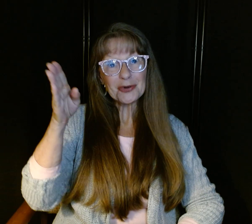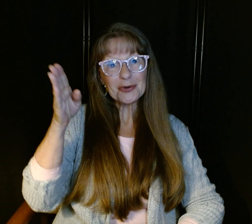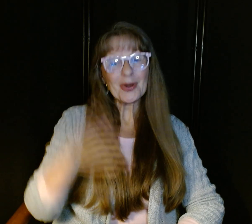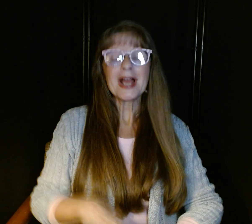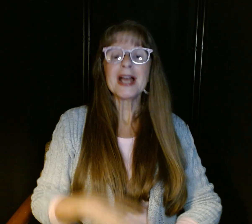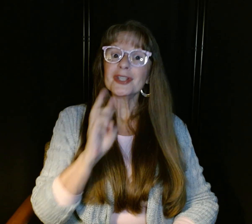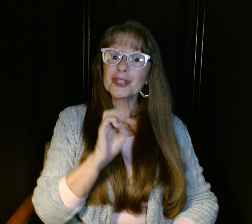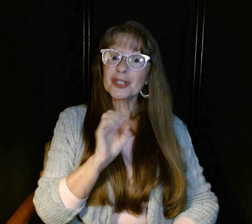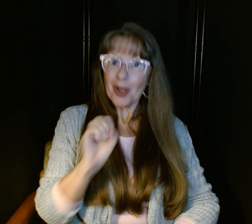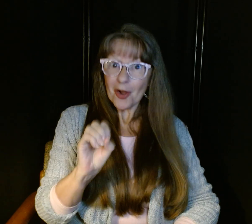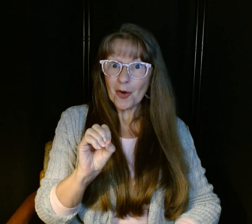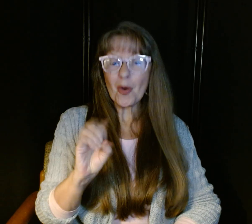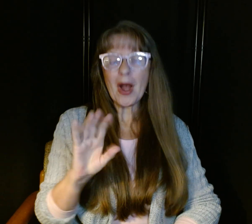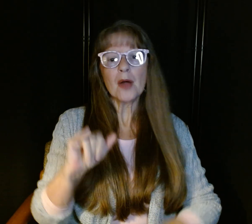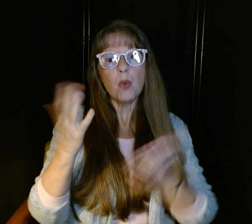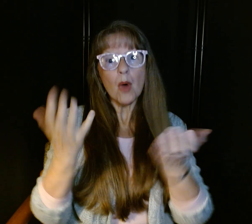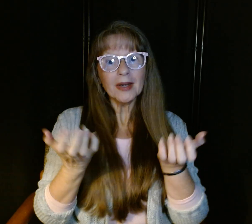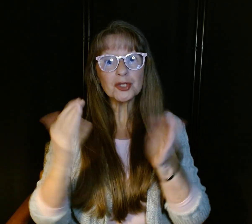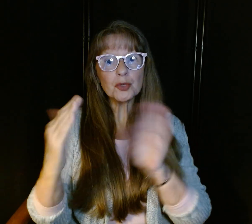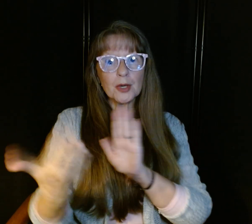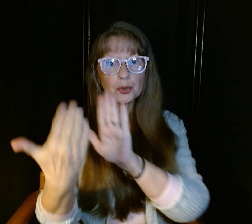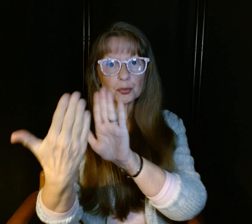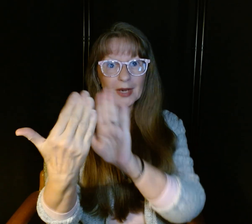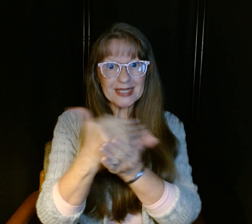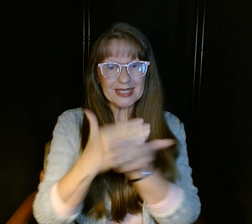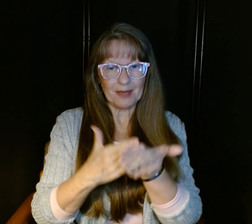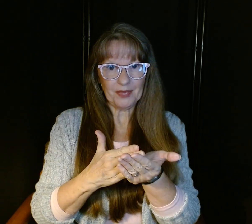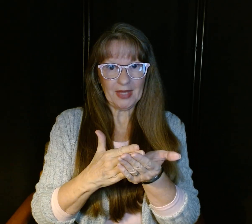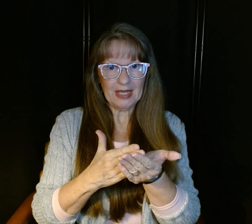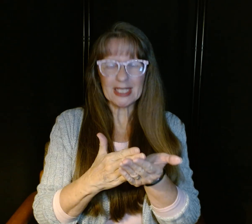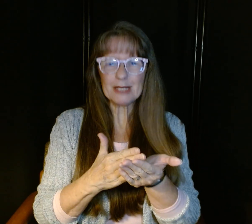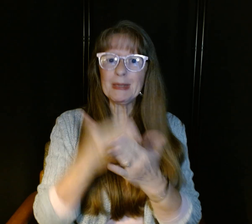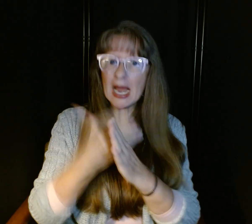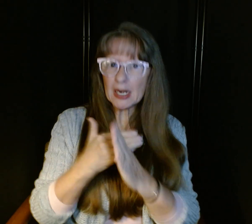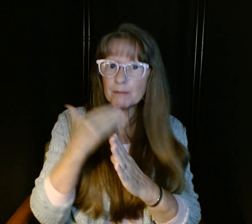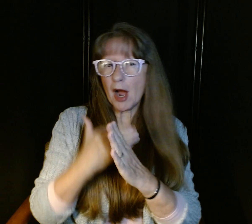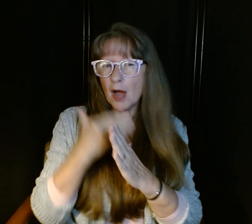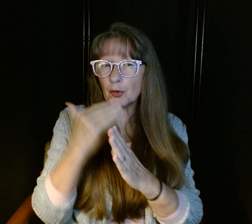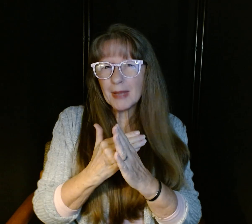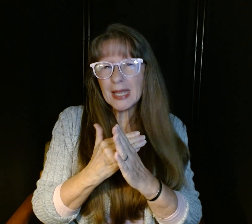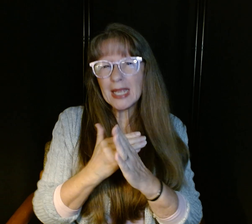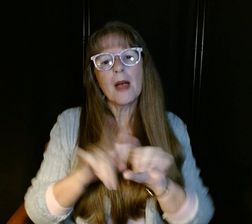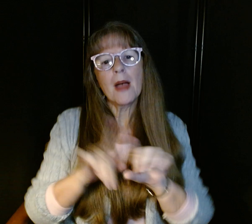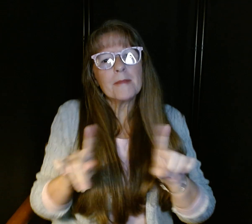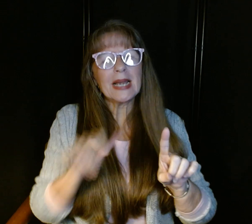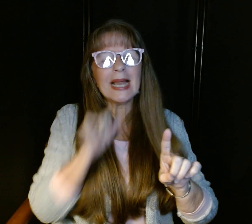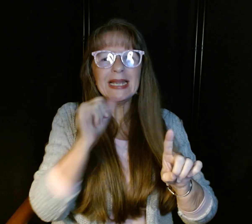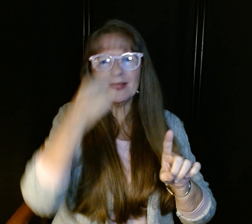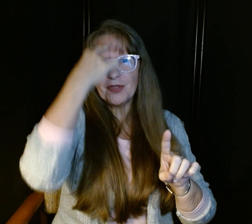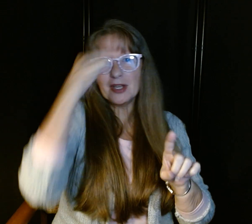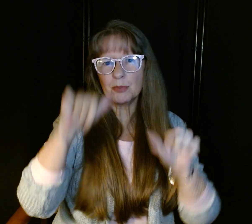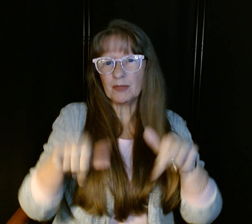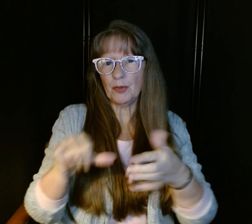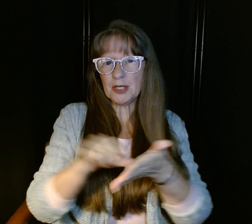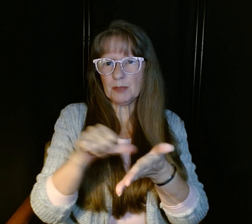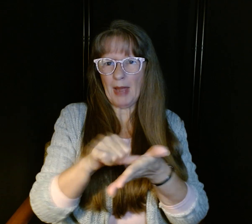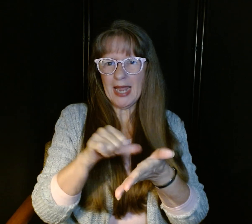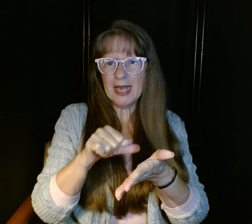Hello. So I wanted to address something that's been kind of bothering me, but I didn't think it was for this page or